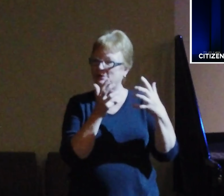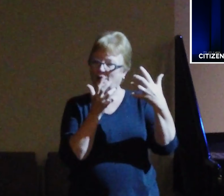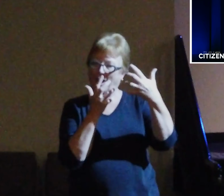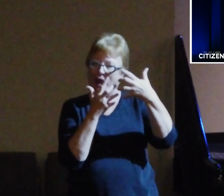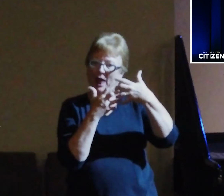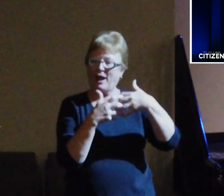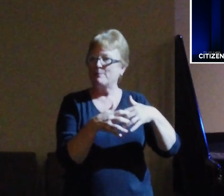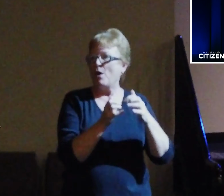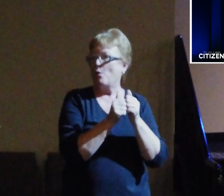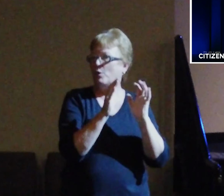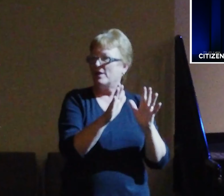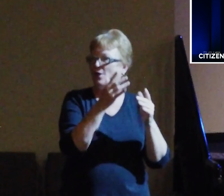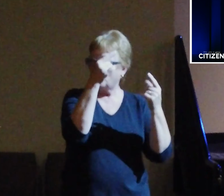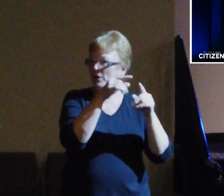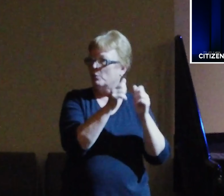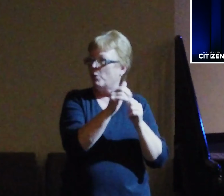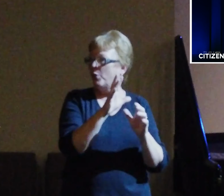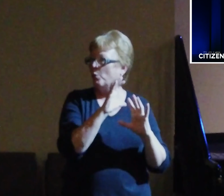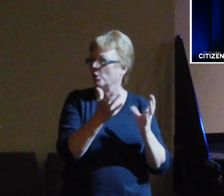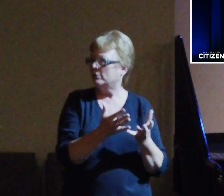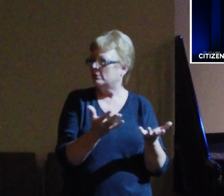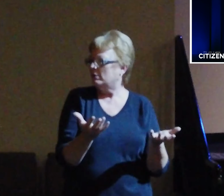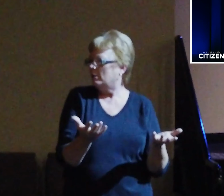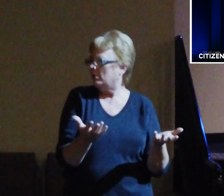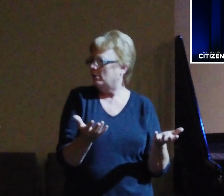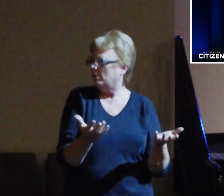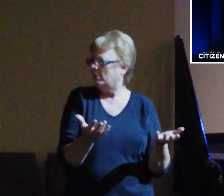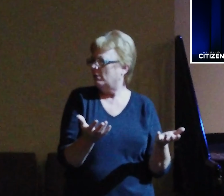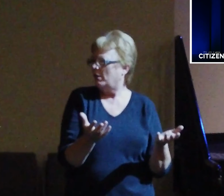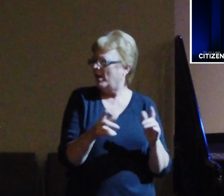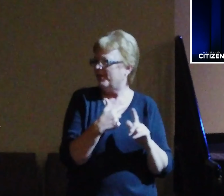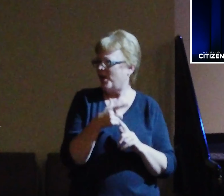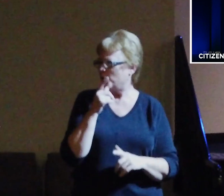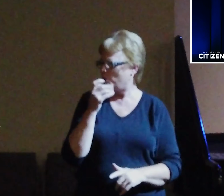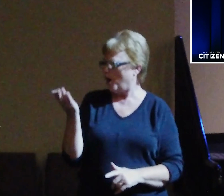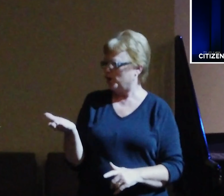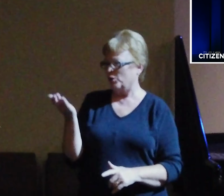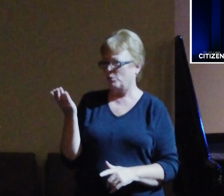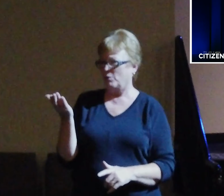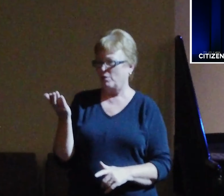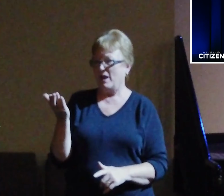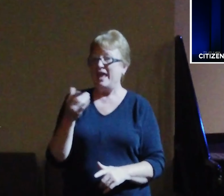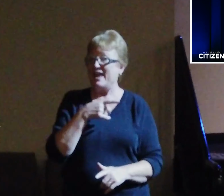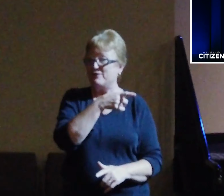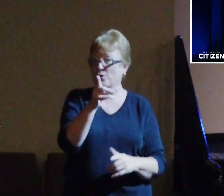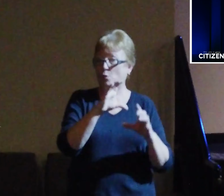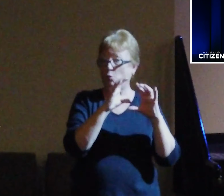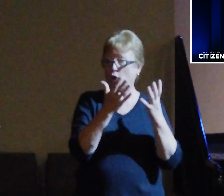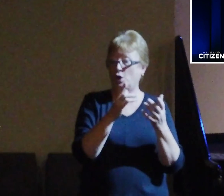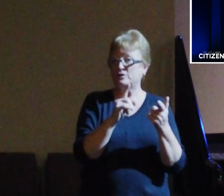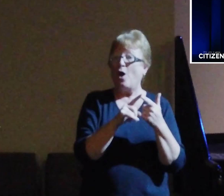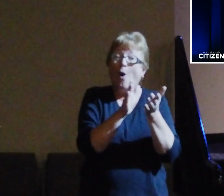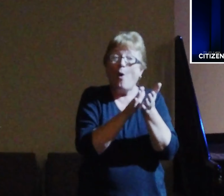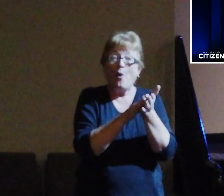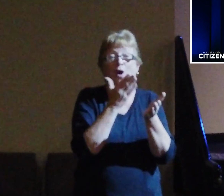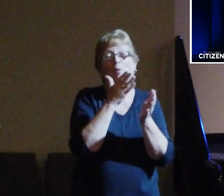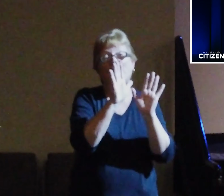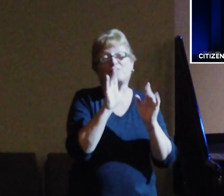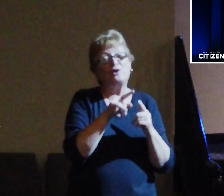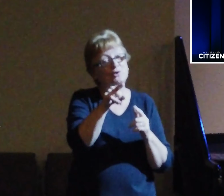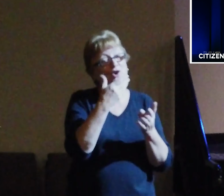with and agree with the worlds, then who are we really? If the world applauds you and your church all the time,